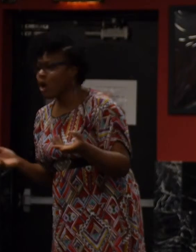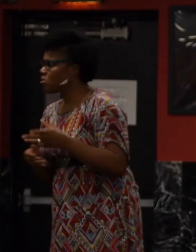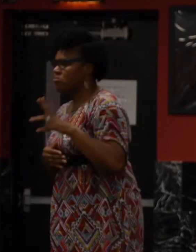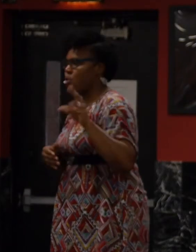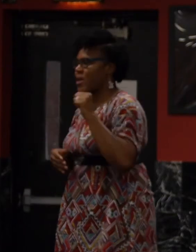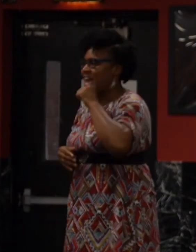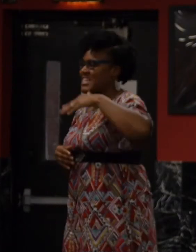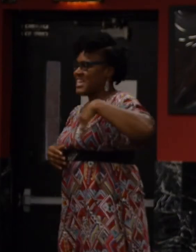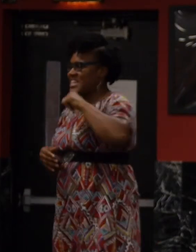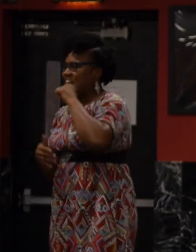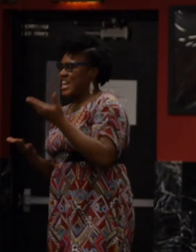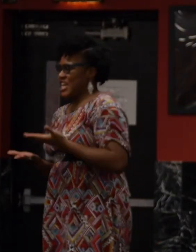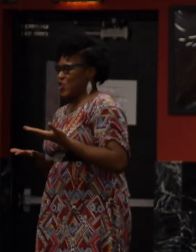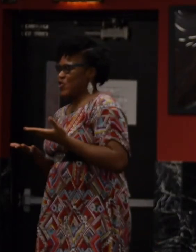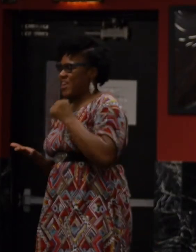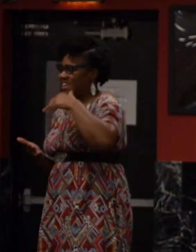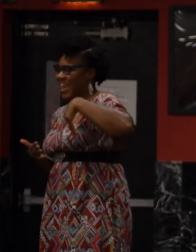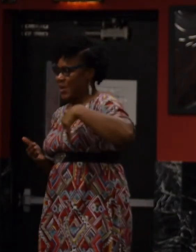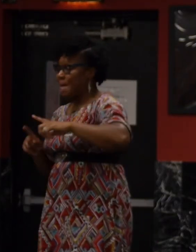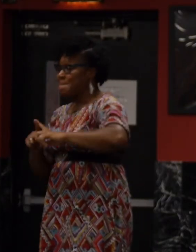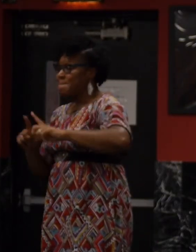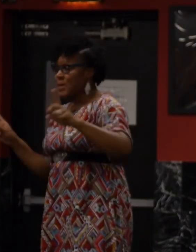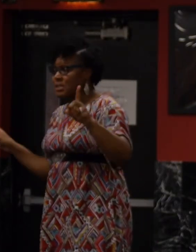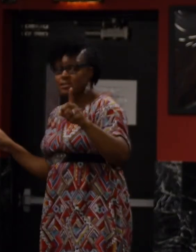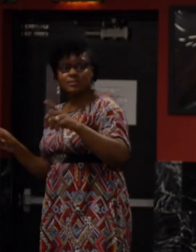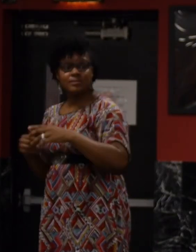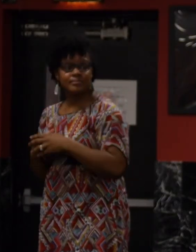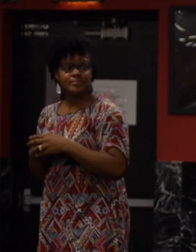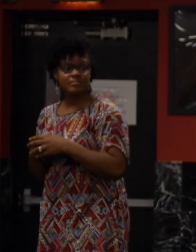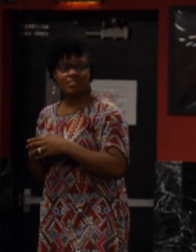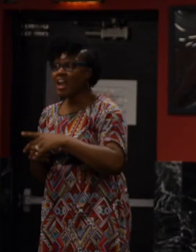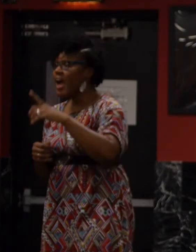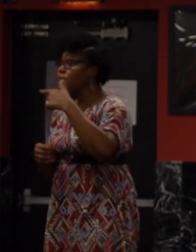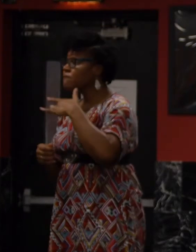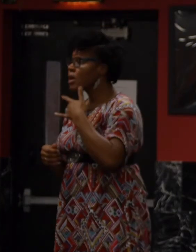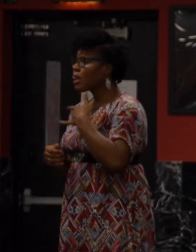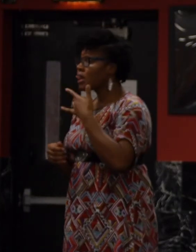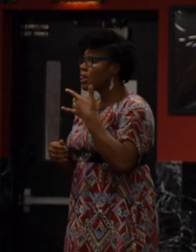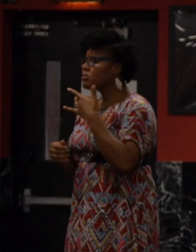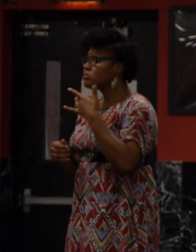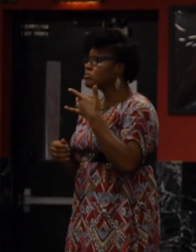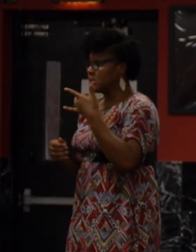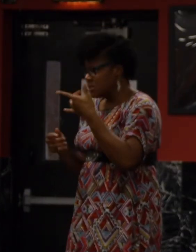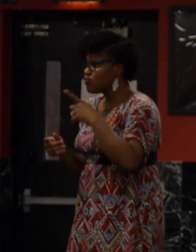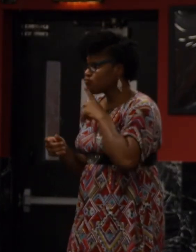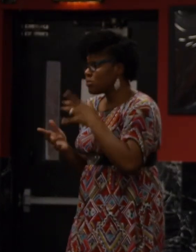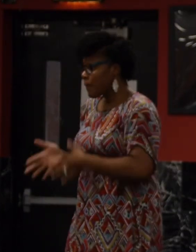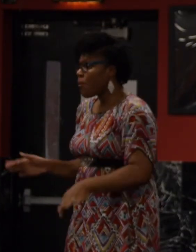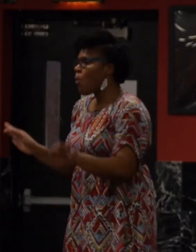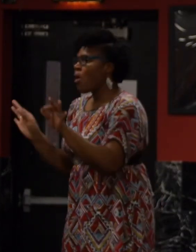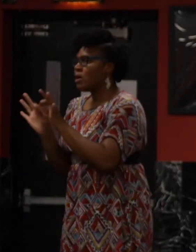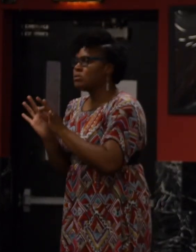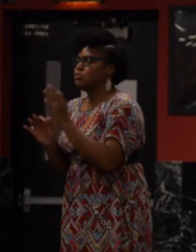okay. So he's not here just yet, but I think it's also important to sort of take note of